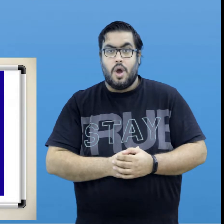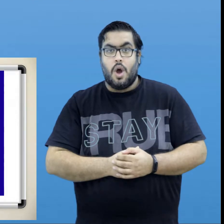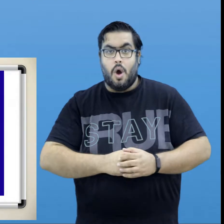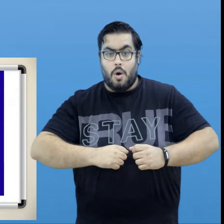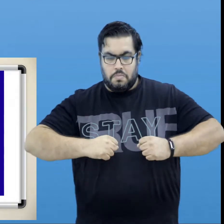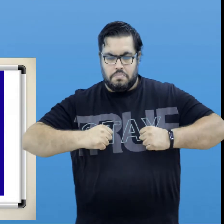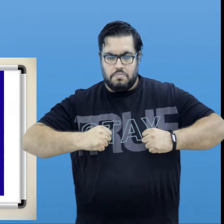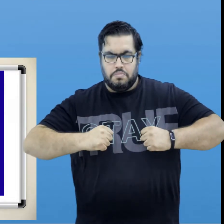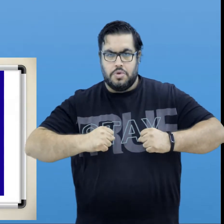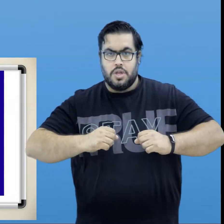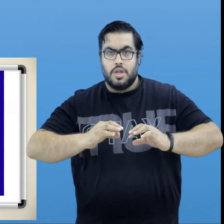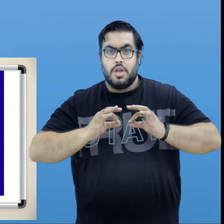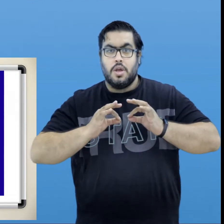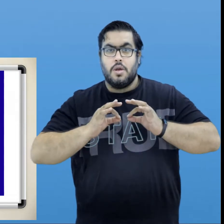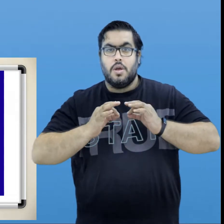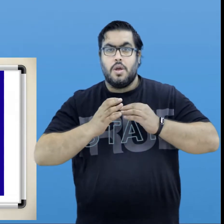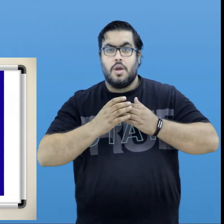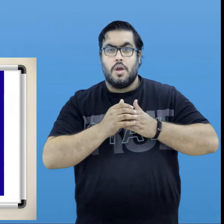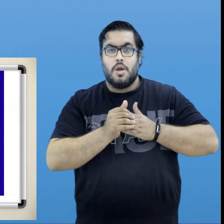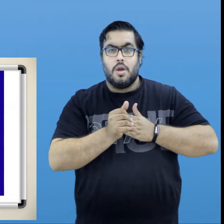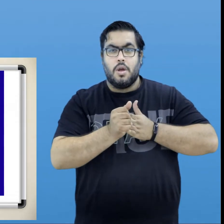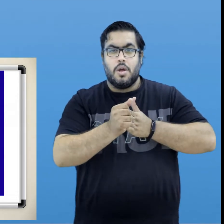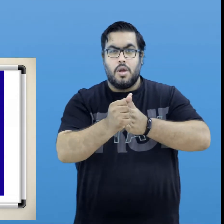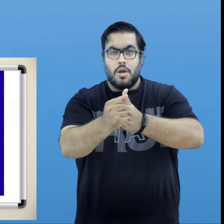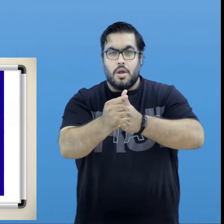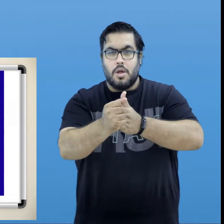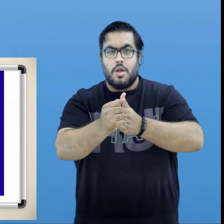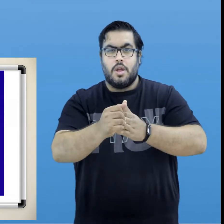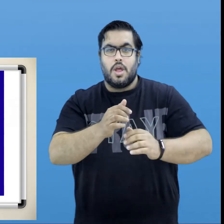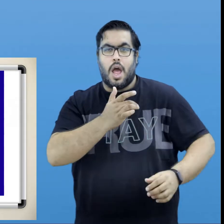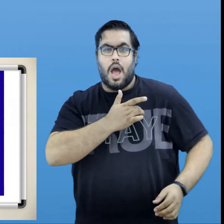heart problems and other illnesses.